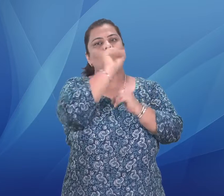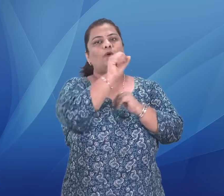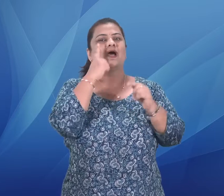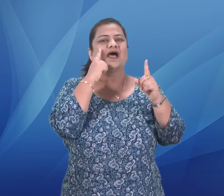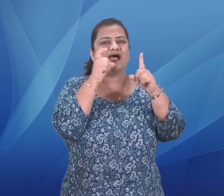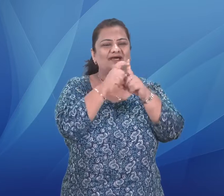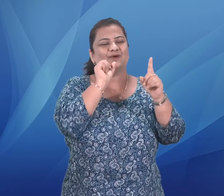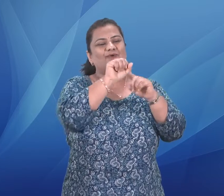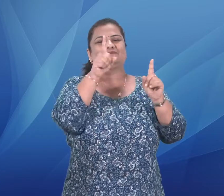detained persons.